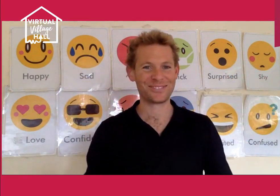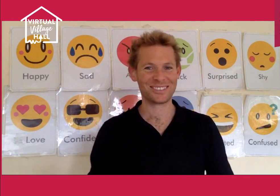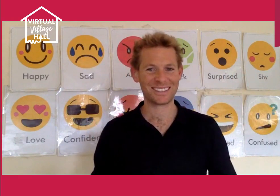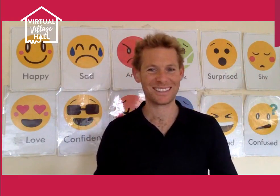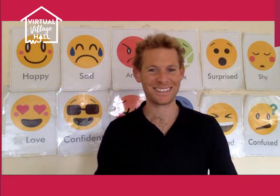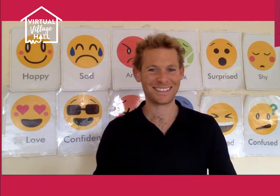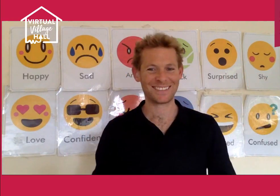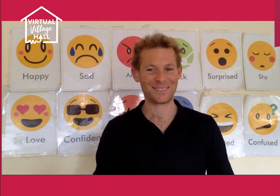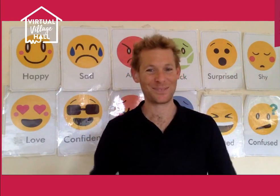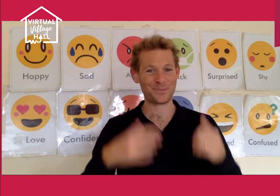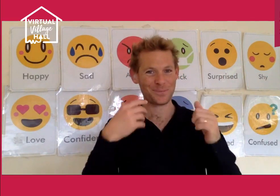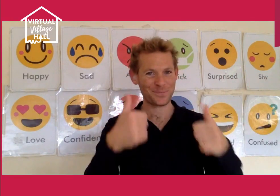ghost.